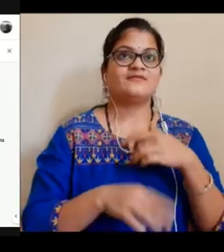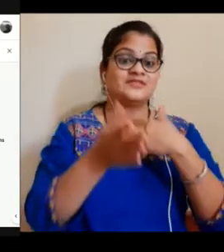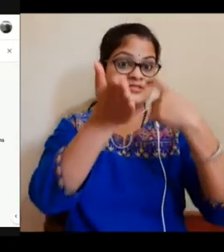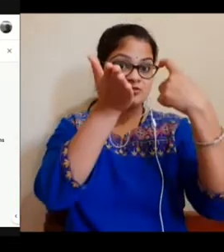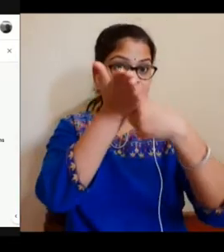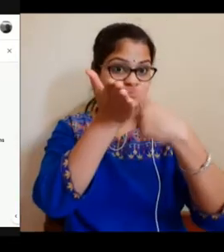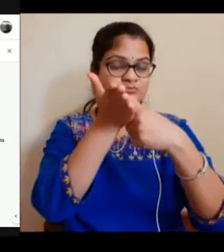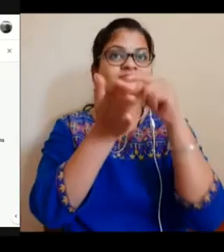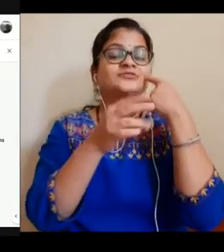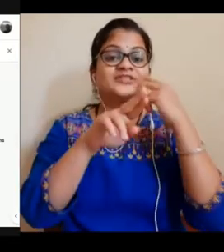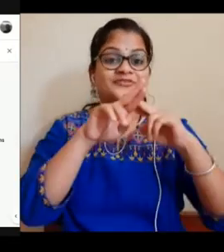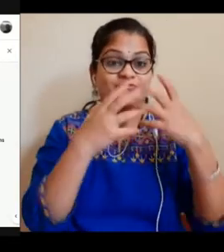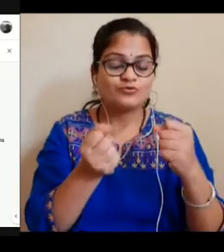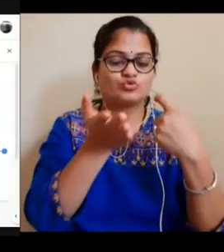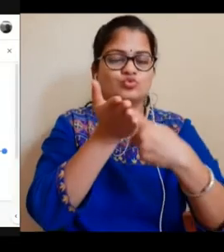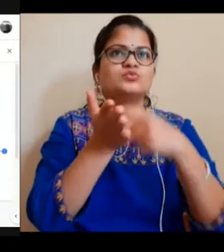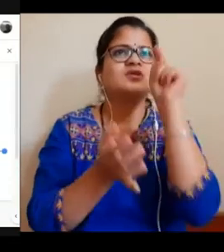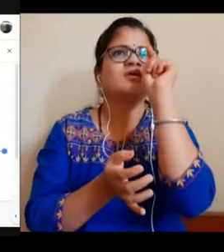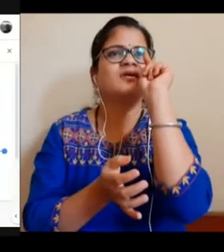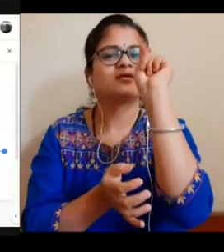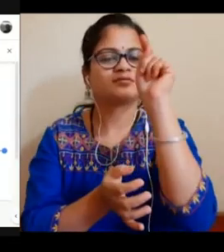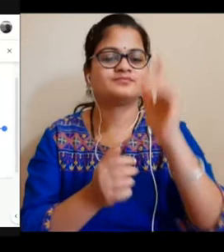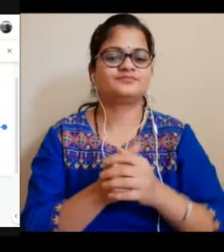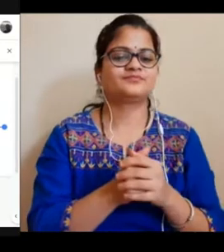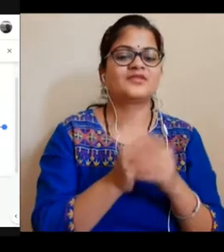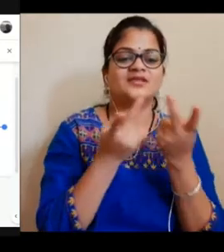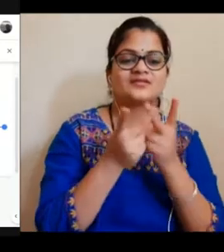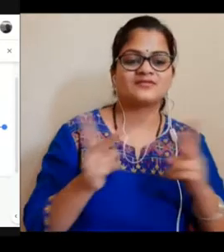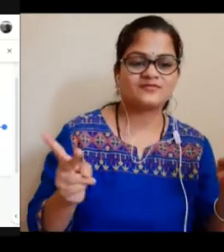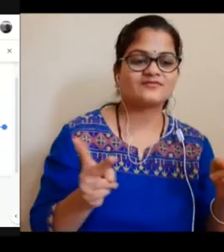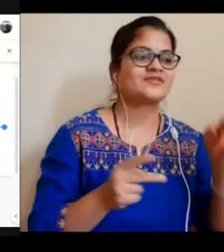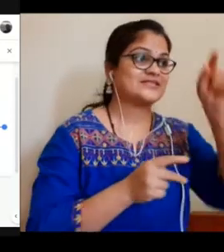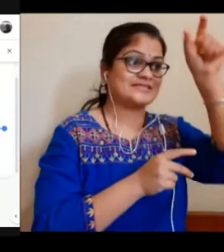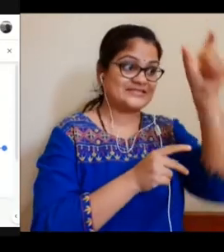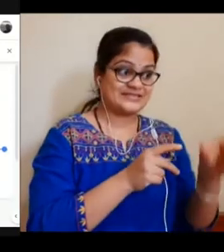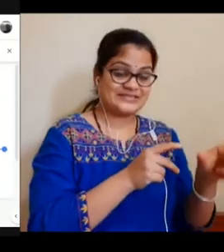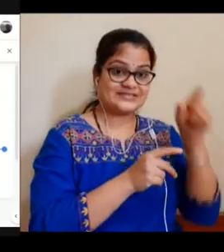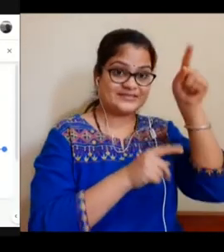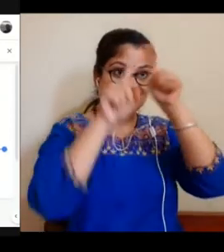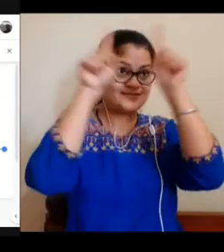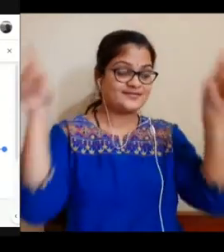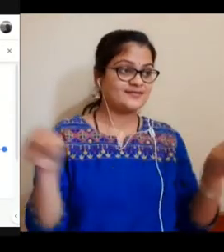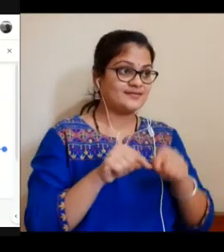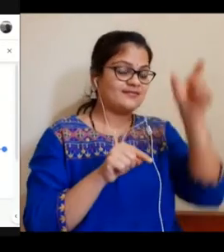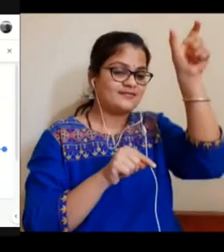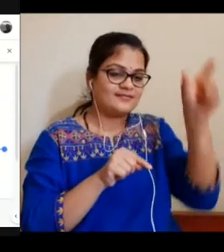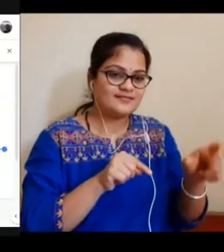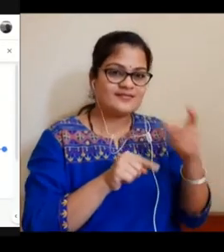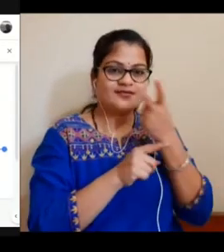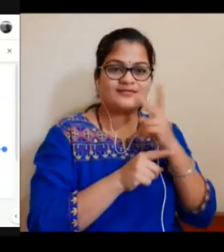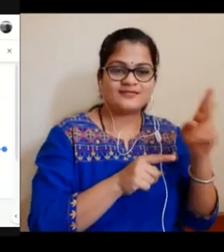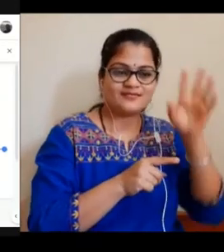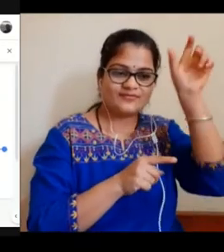click for instruction, and here you have many options. Like you can start playing this audio when